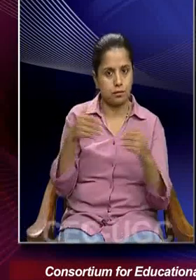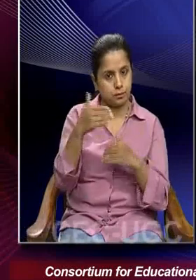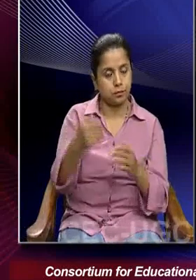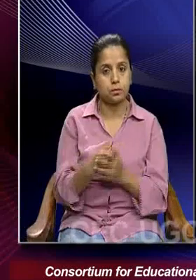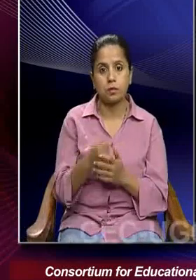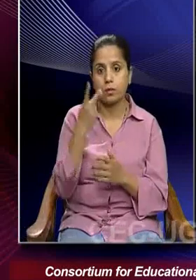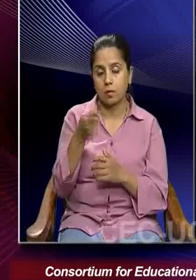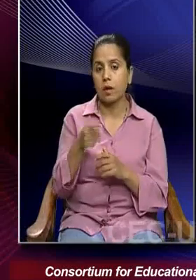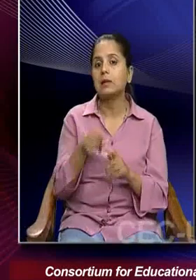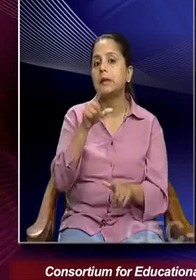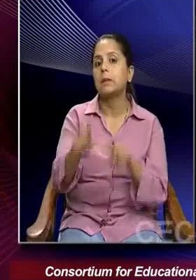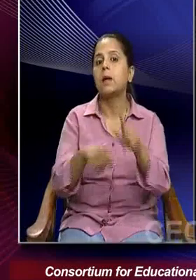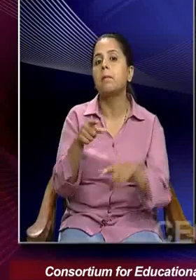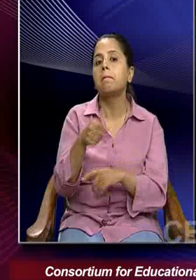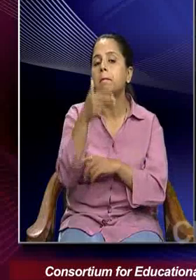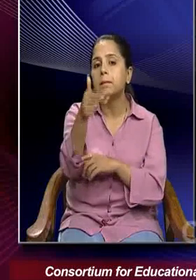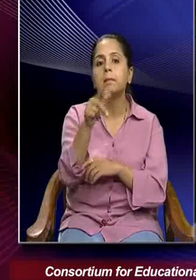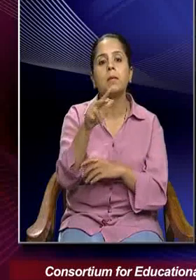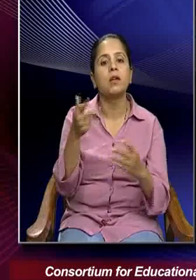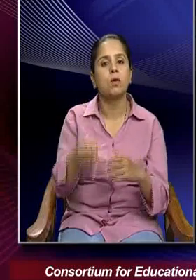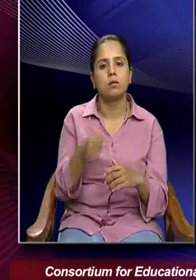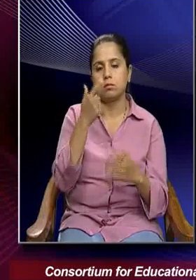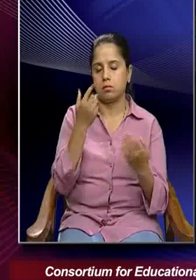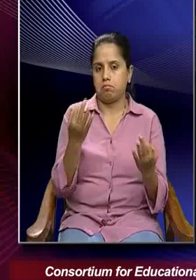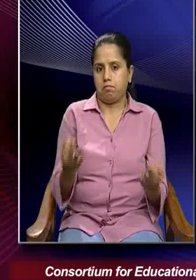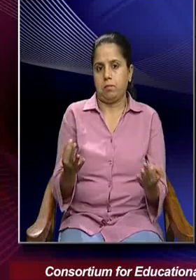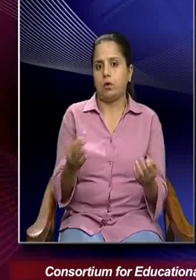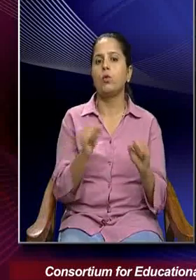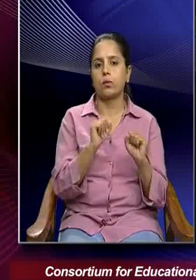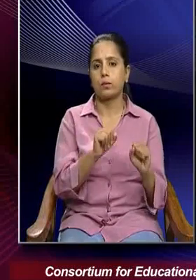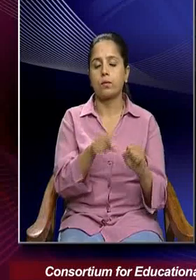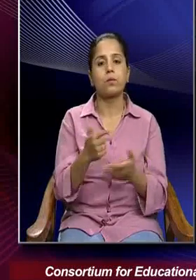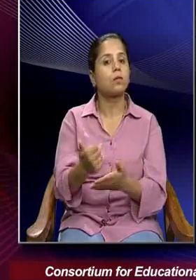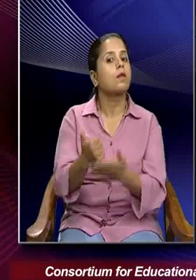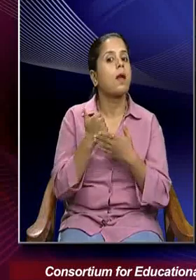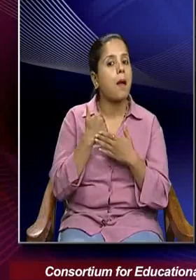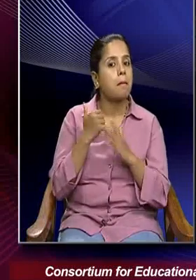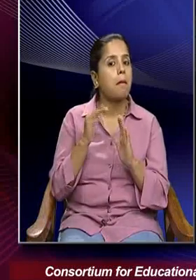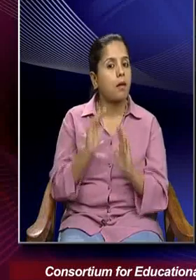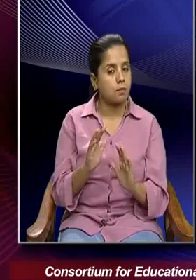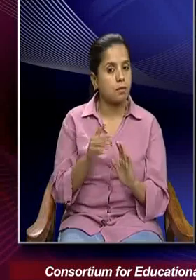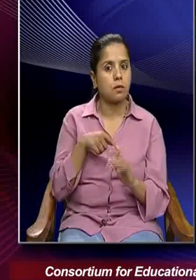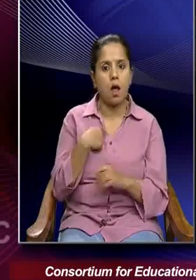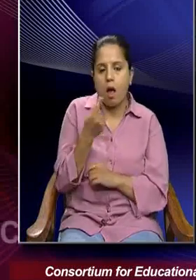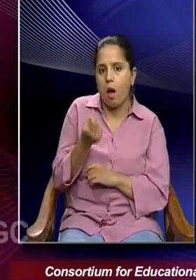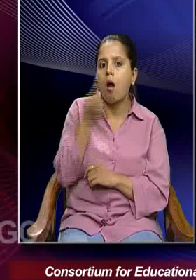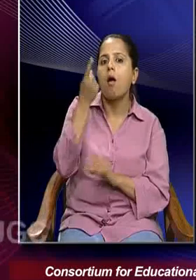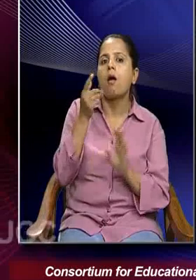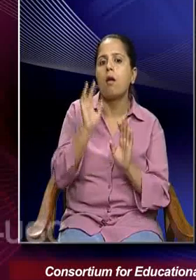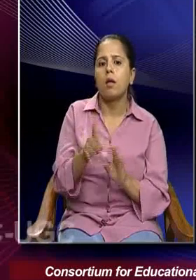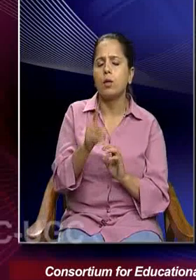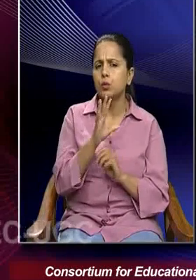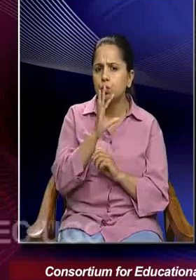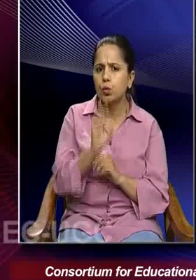This step is known as meditation. So it helps us to realize the